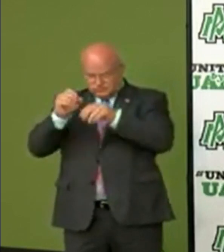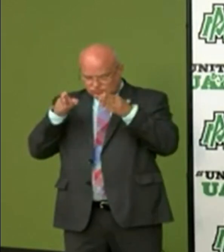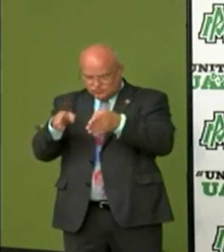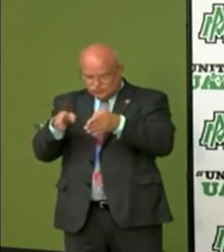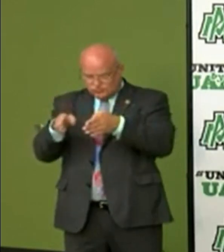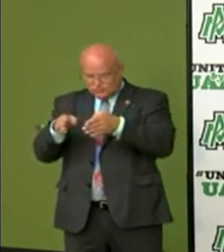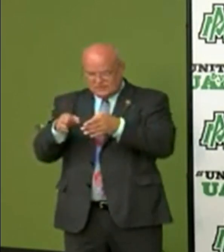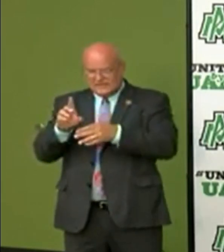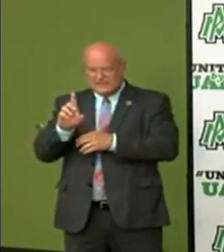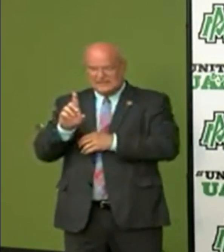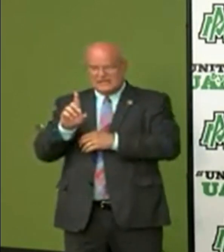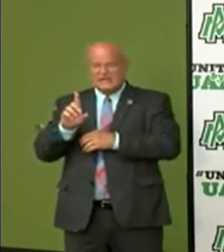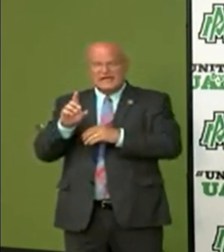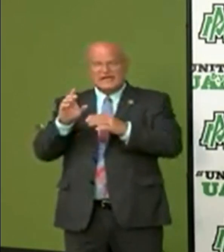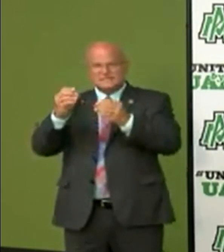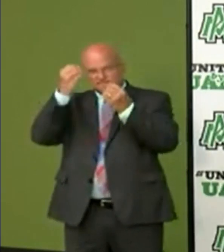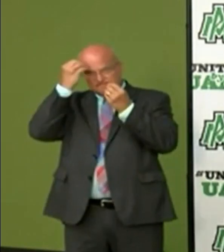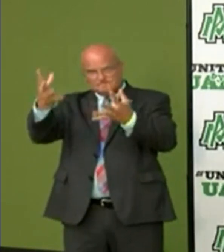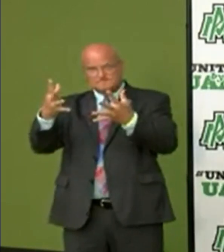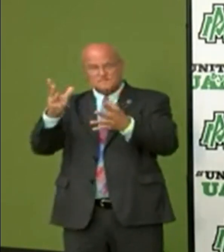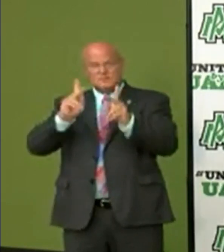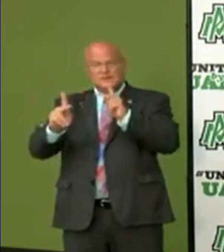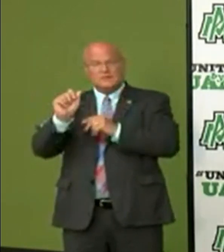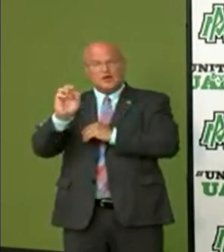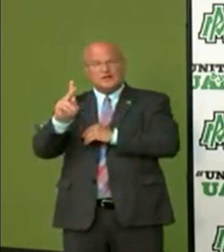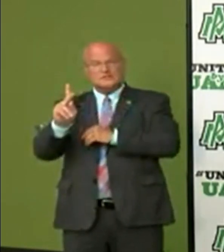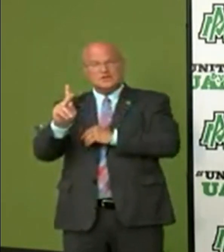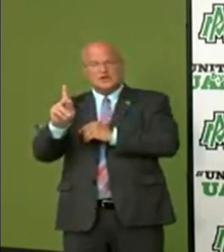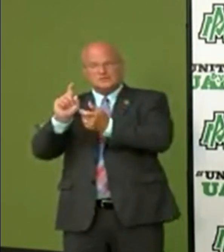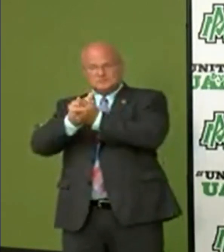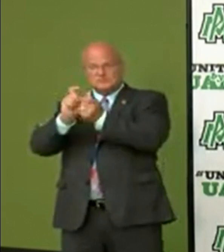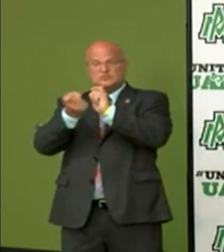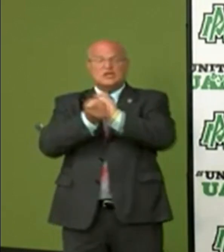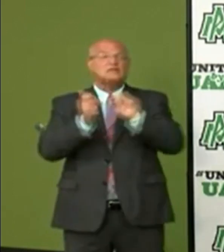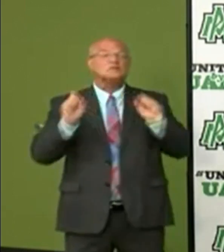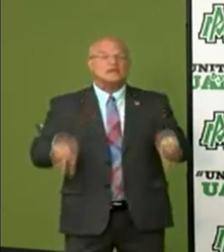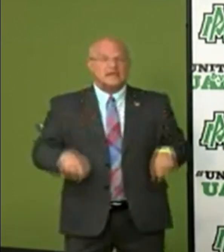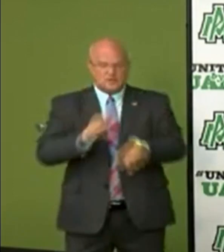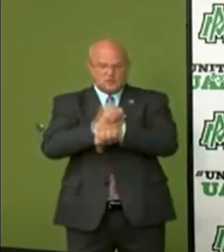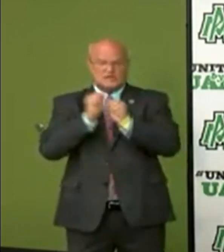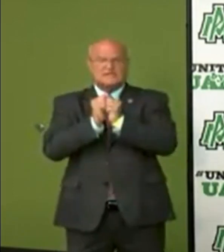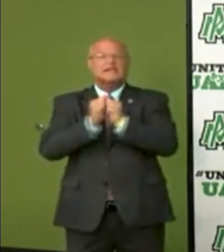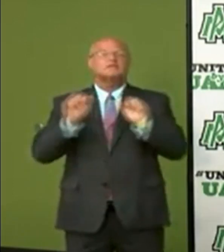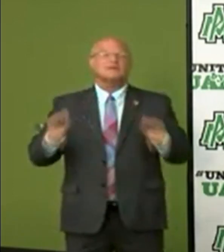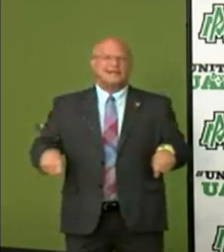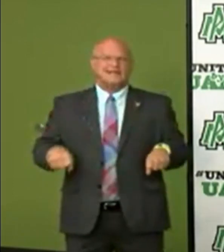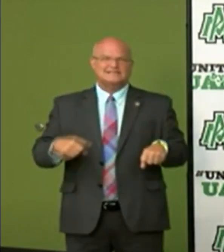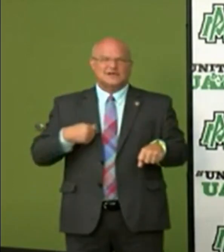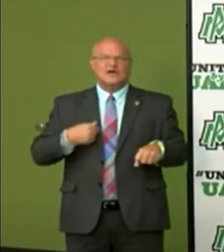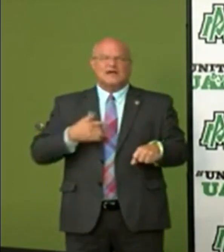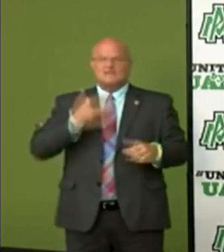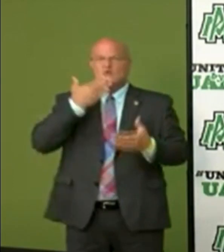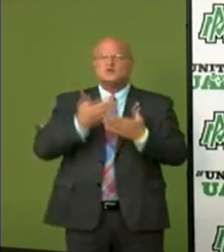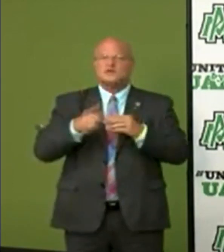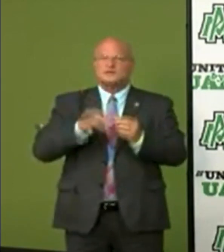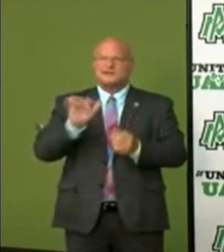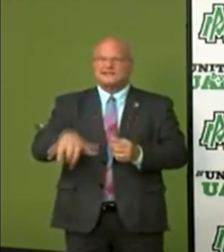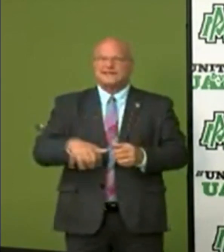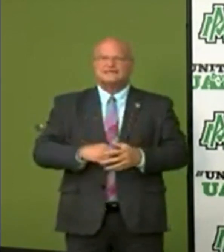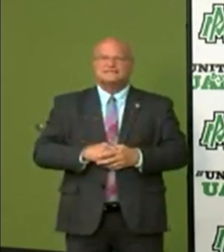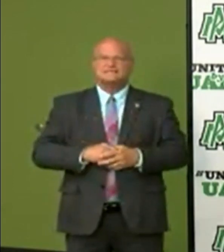with discipline by the citizens of Arkansas, we can turn anything around. We work together and we get it done. So I'm encouraged by that.